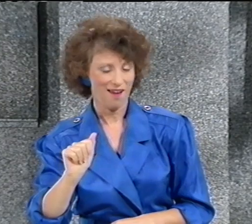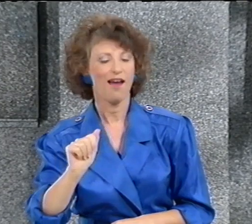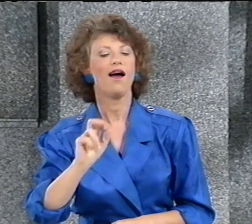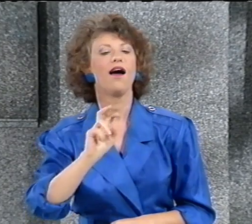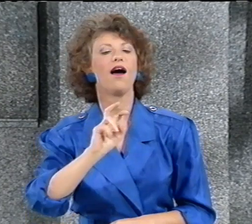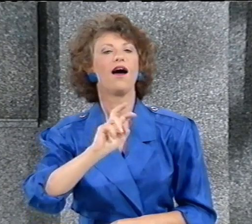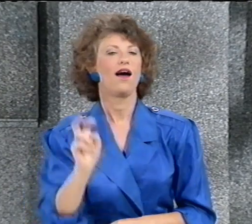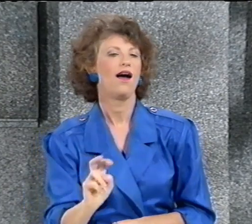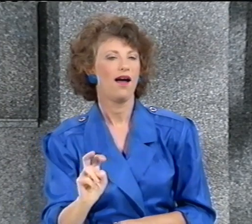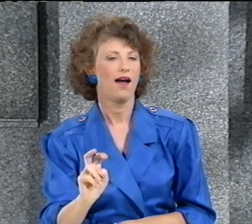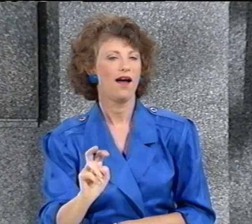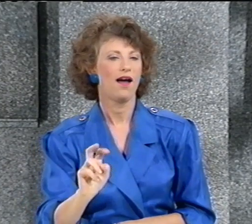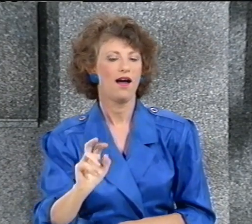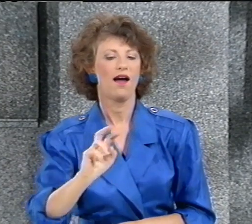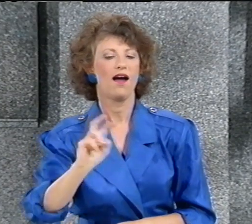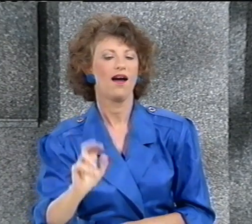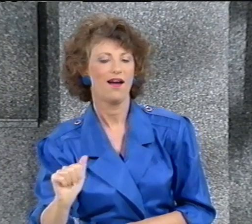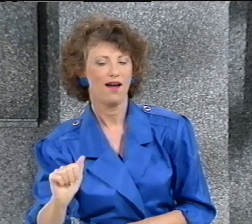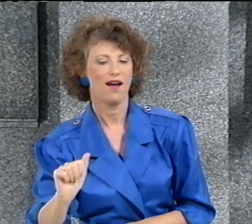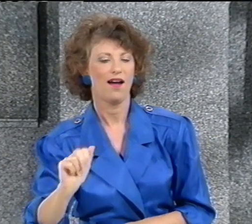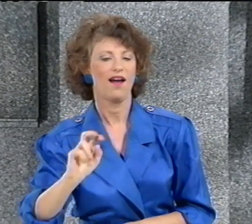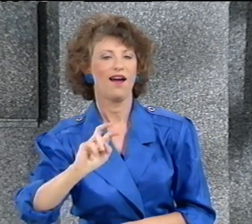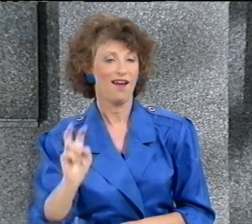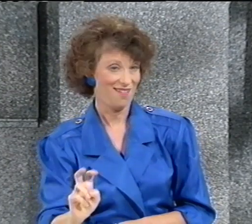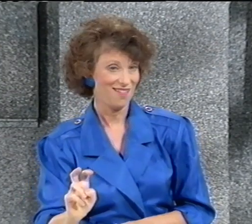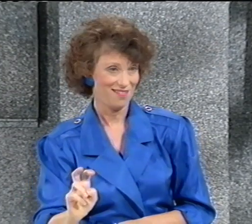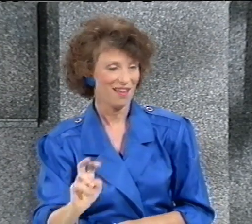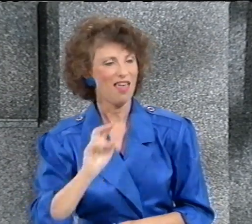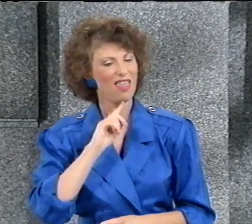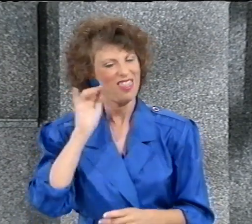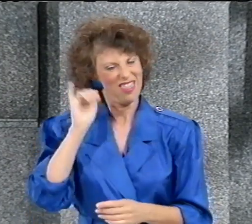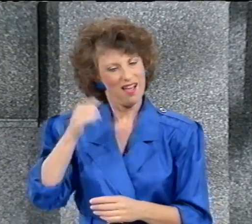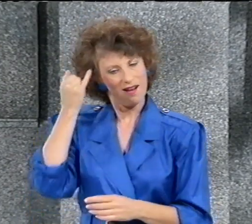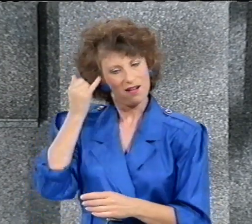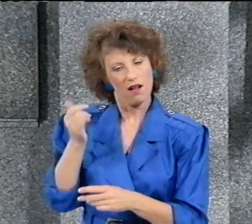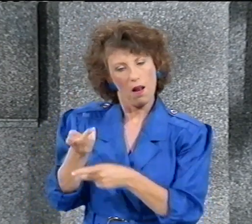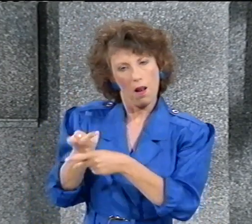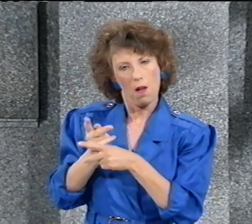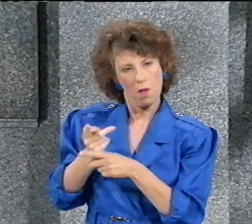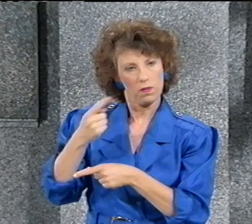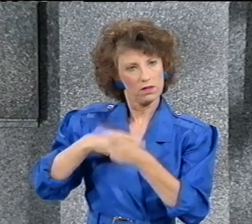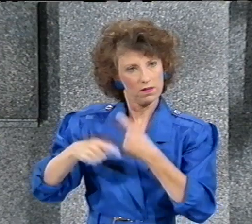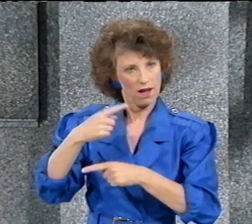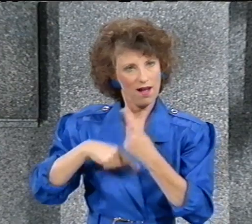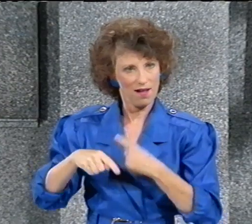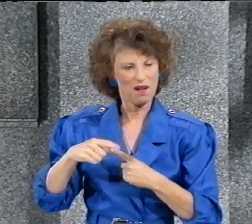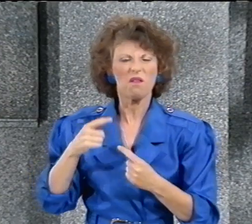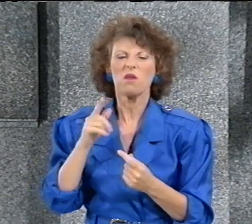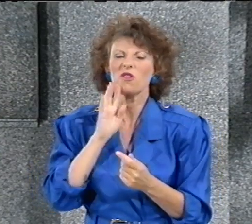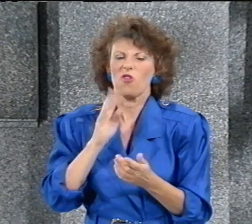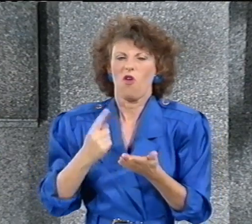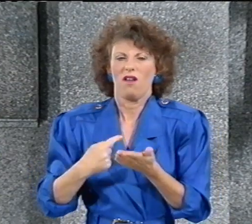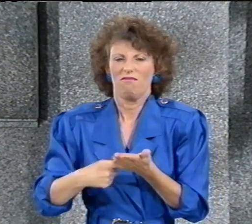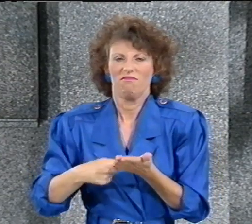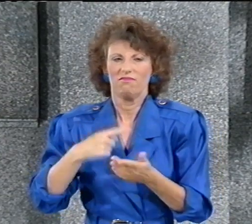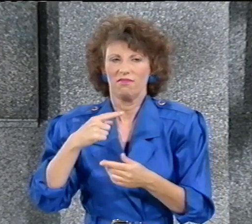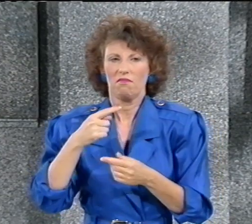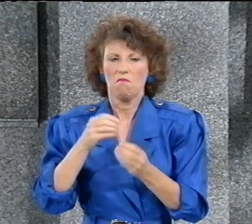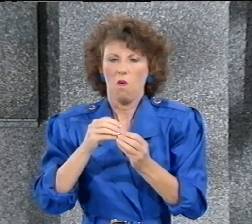sign. Through assimilation, the word pizza has become shortened to the double ZA and even double Z's. We'll